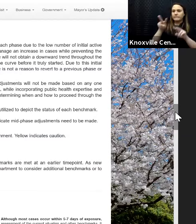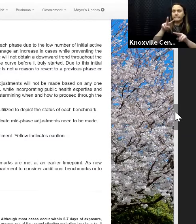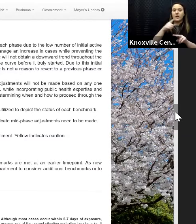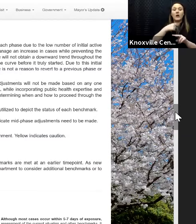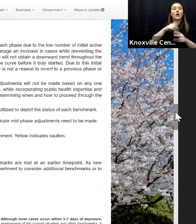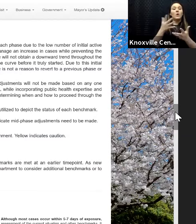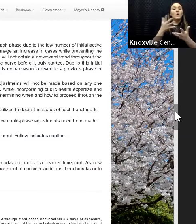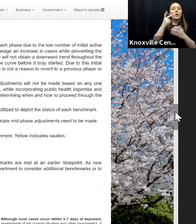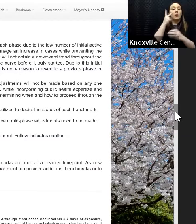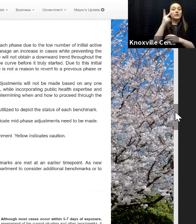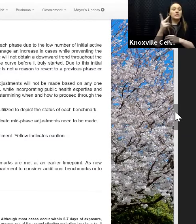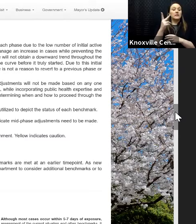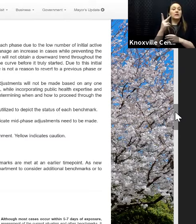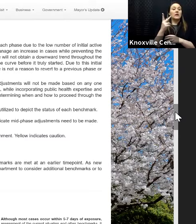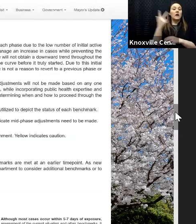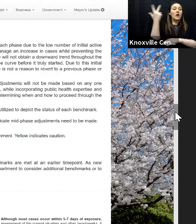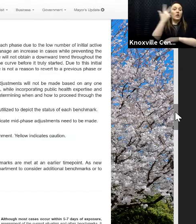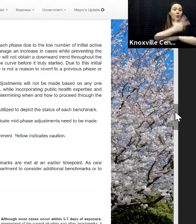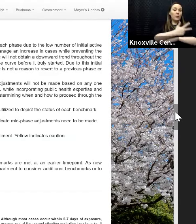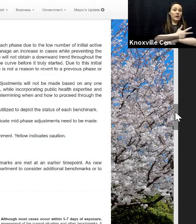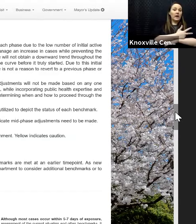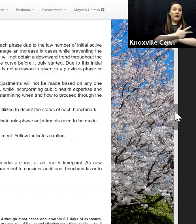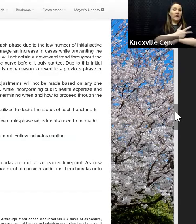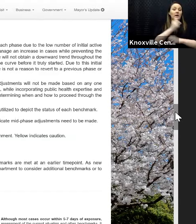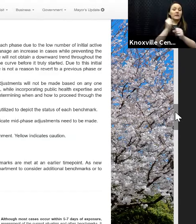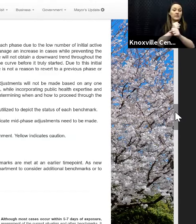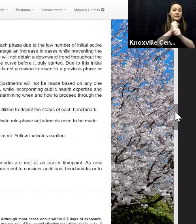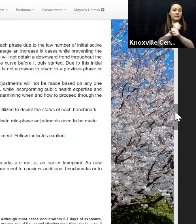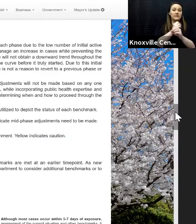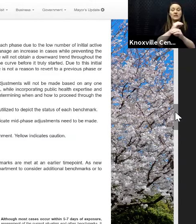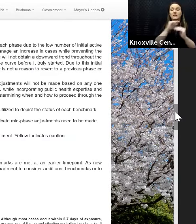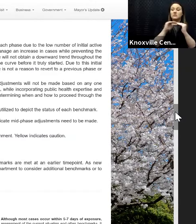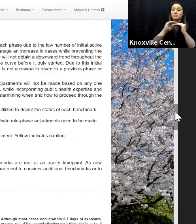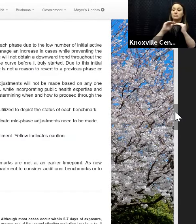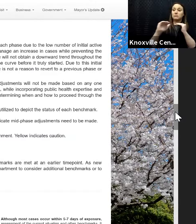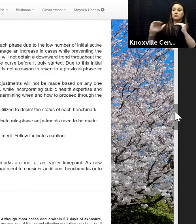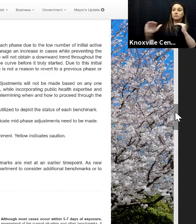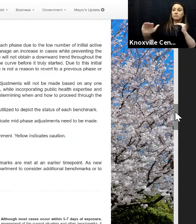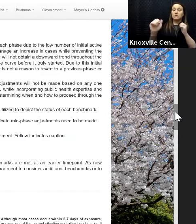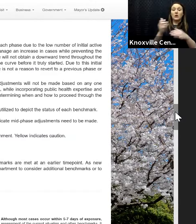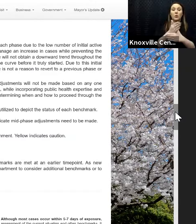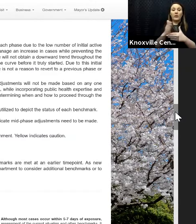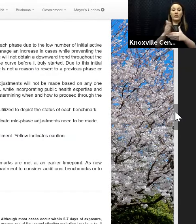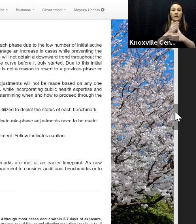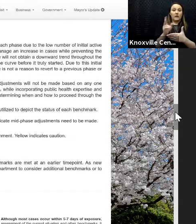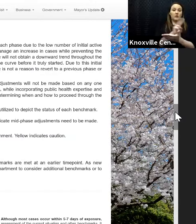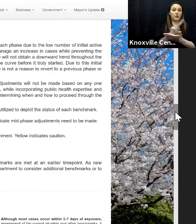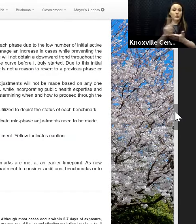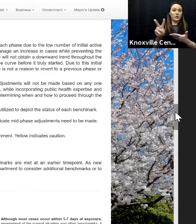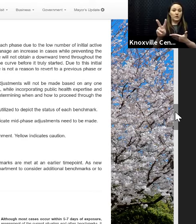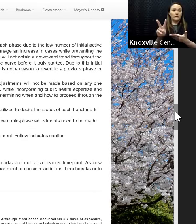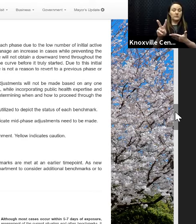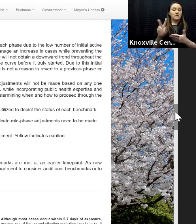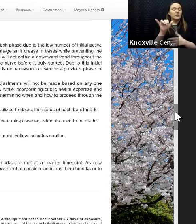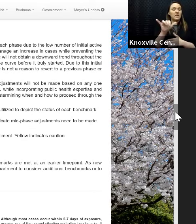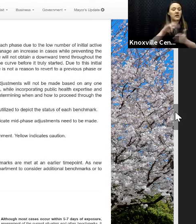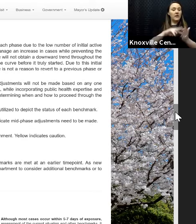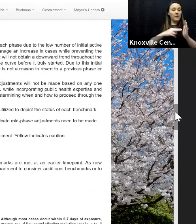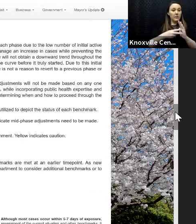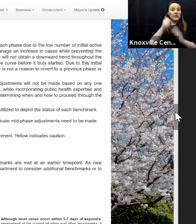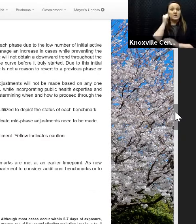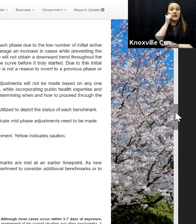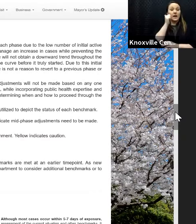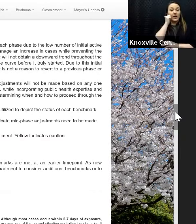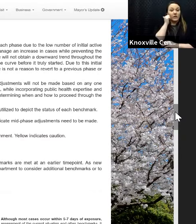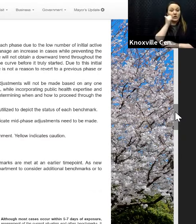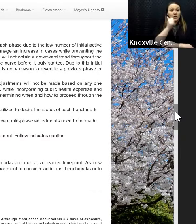no 3-day statistically significant shifts within a 14-day time period. What that means is every day